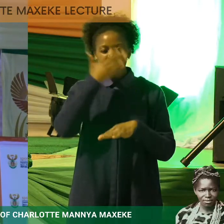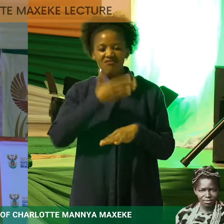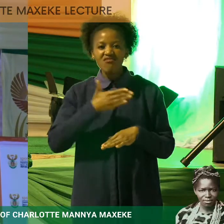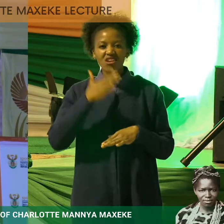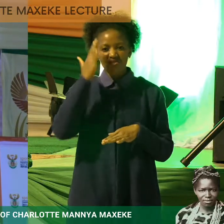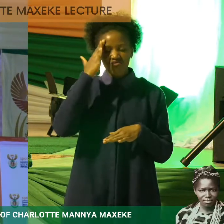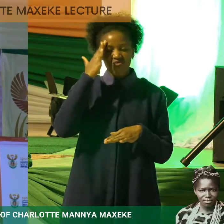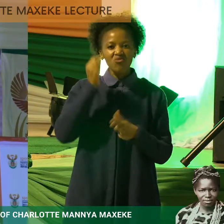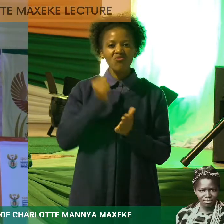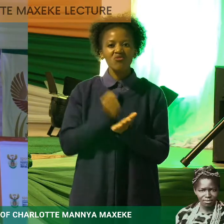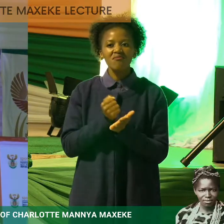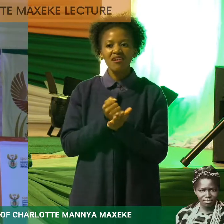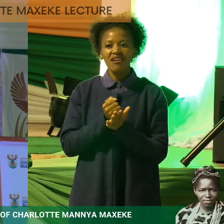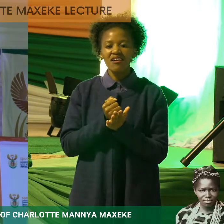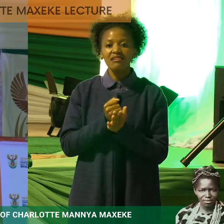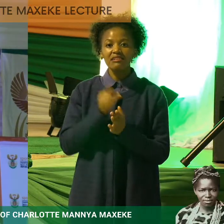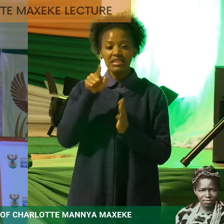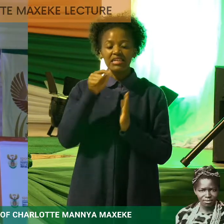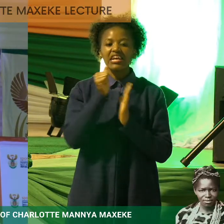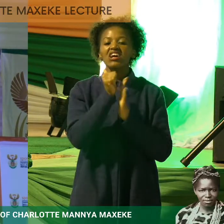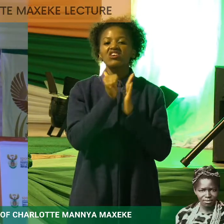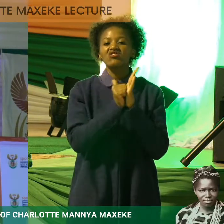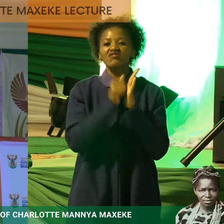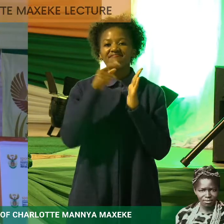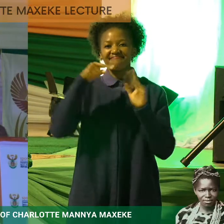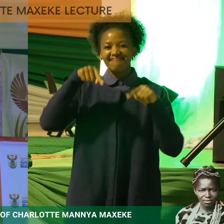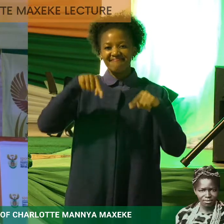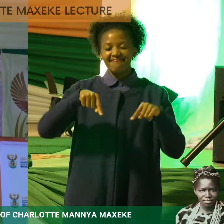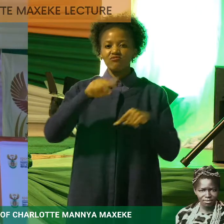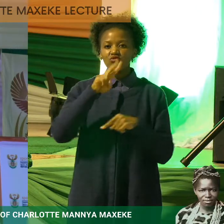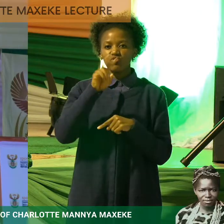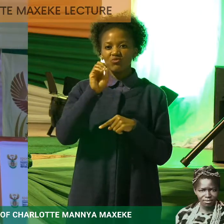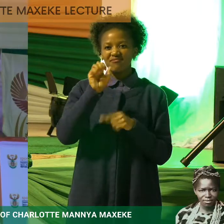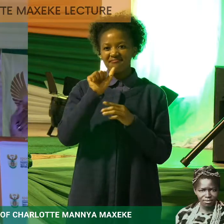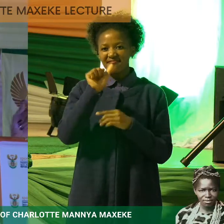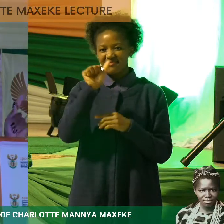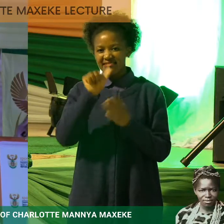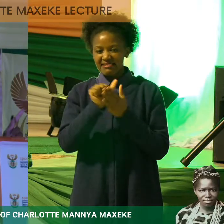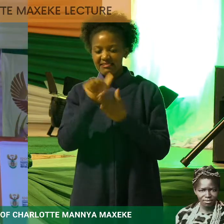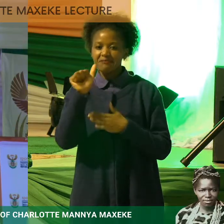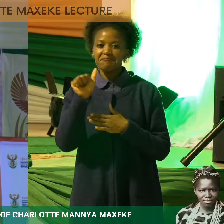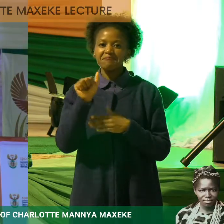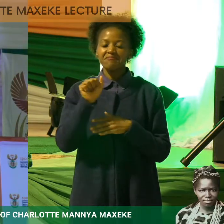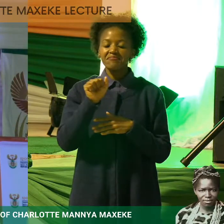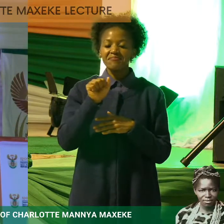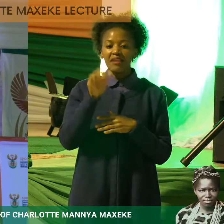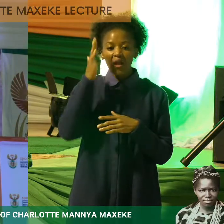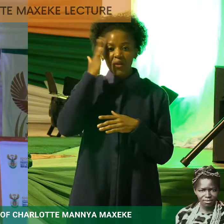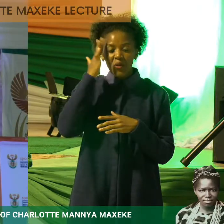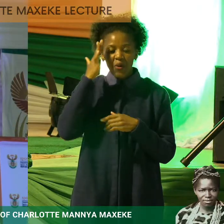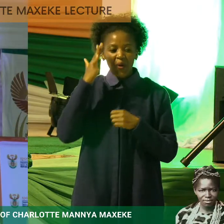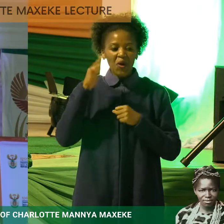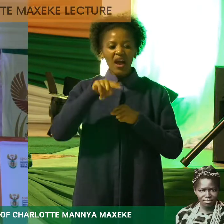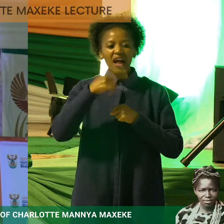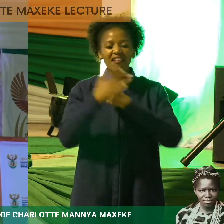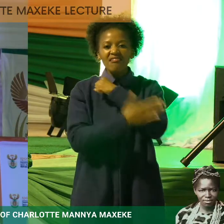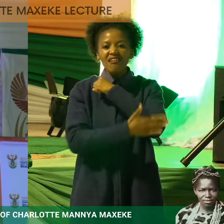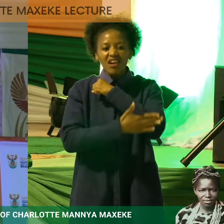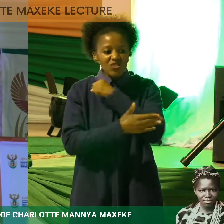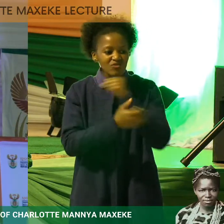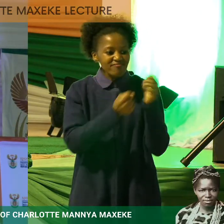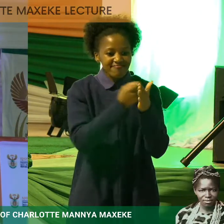Agenda 2063 we are talking about. We need to know that what the problems that other African countries are faced with, they affect us as